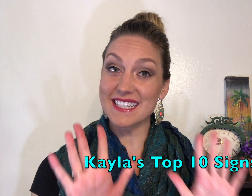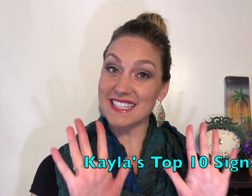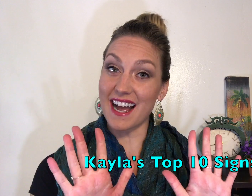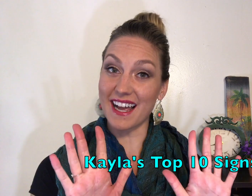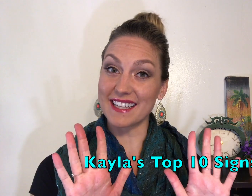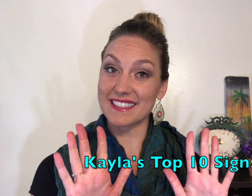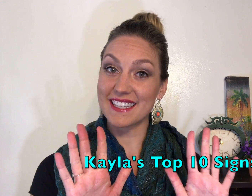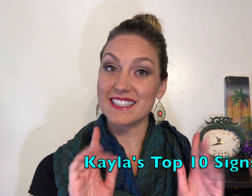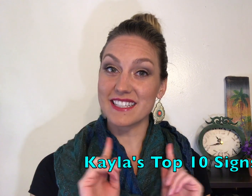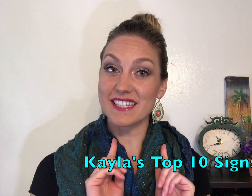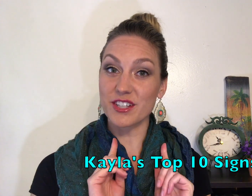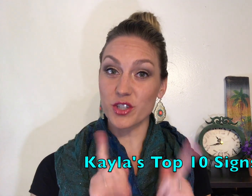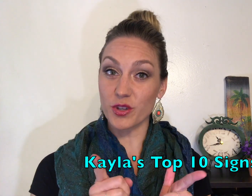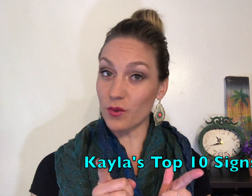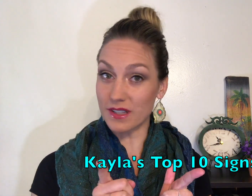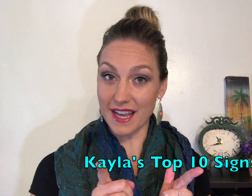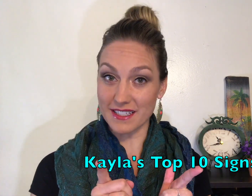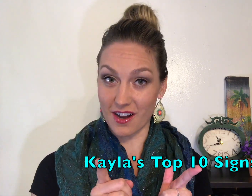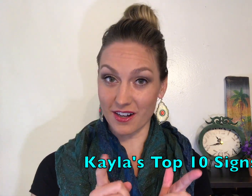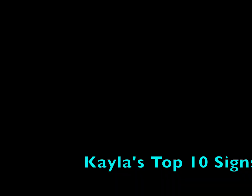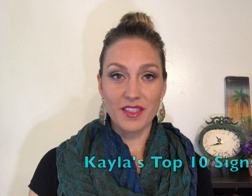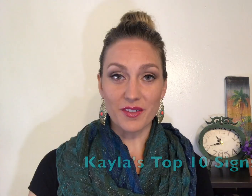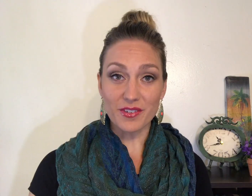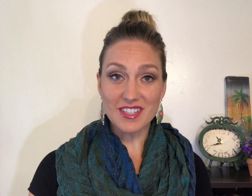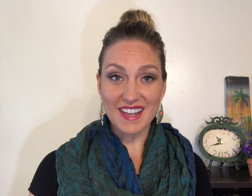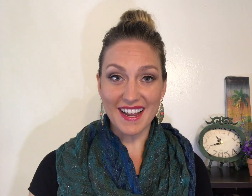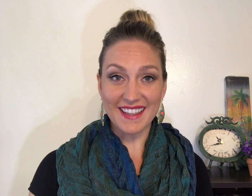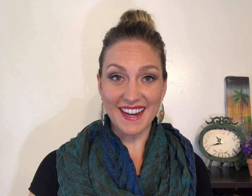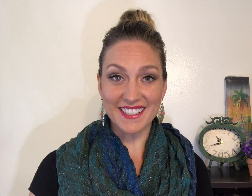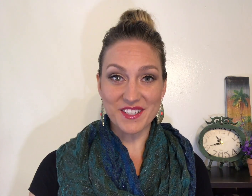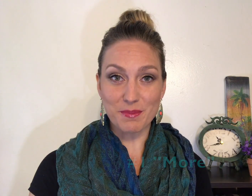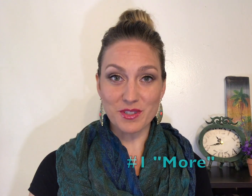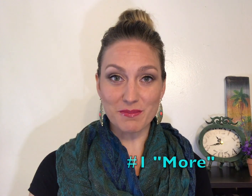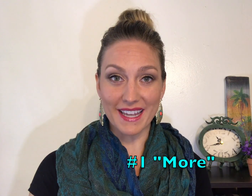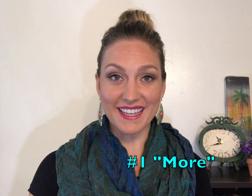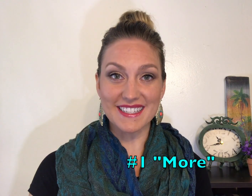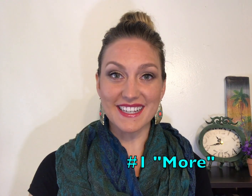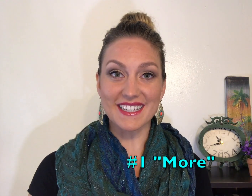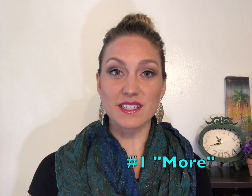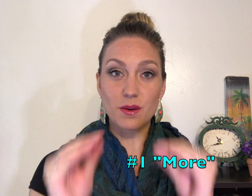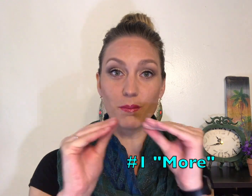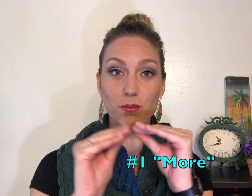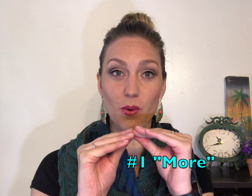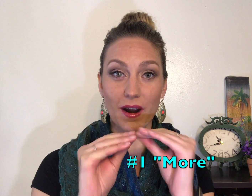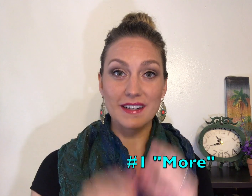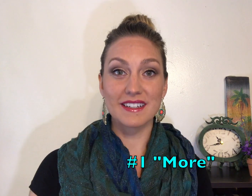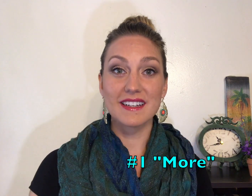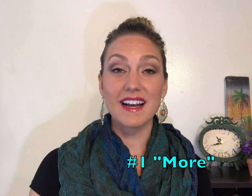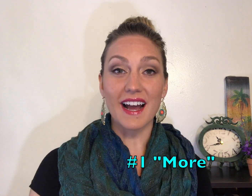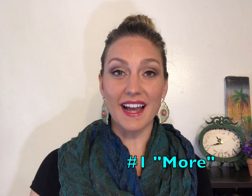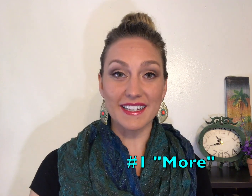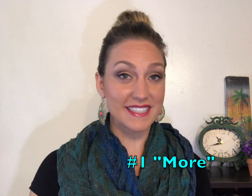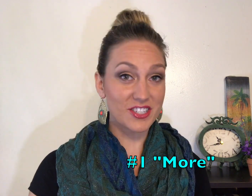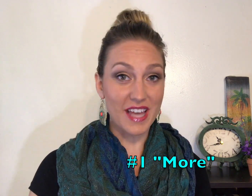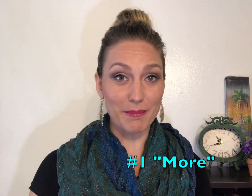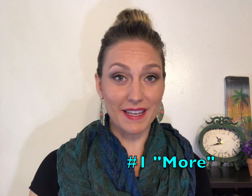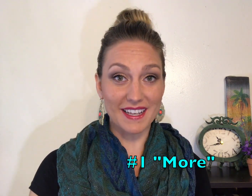signs to teach your late talker. The first sign that I teach most of my kids is more. I teach that because